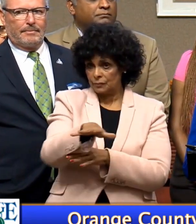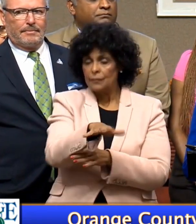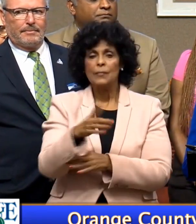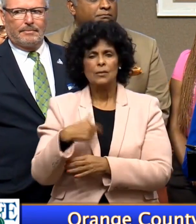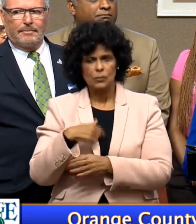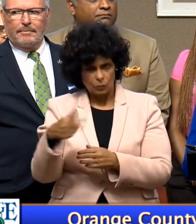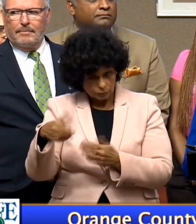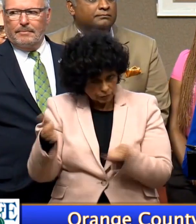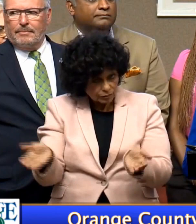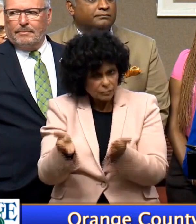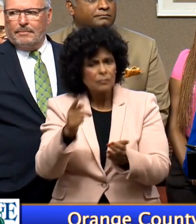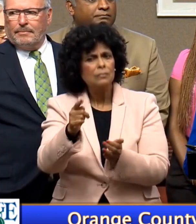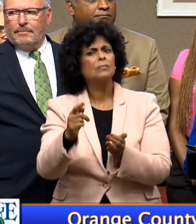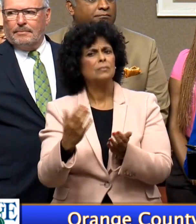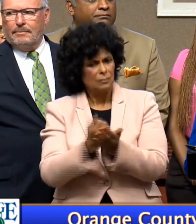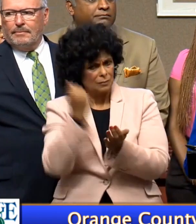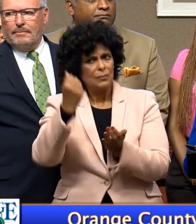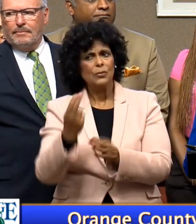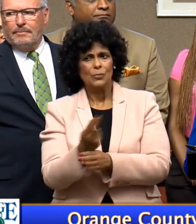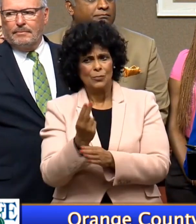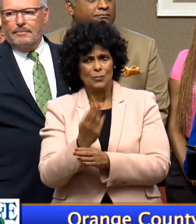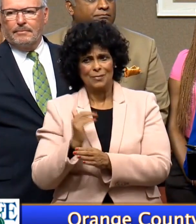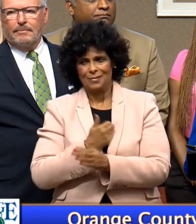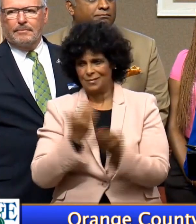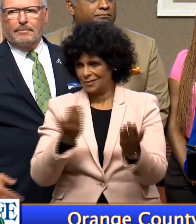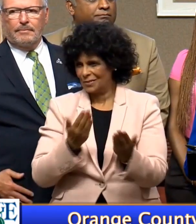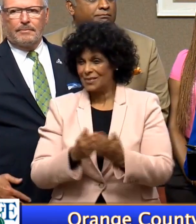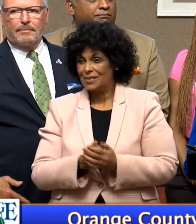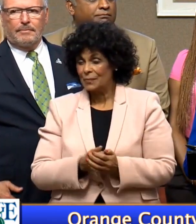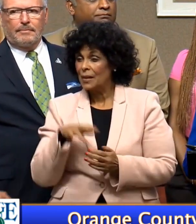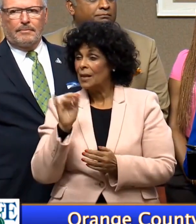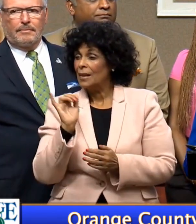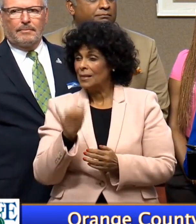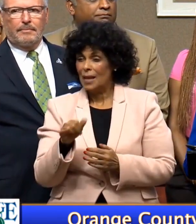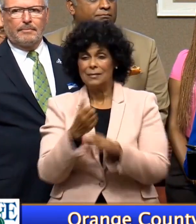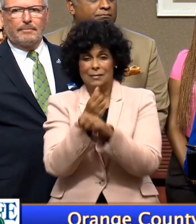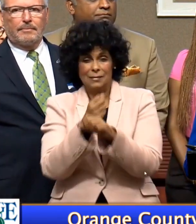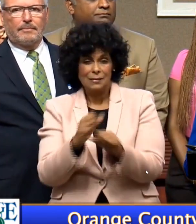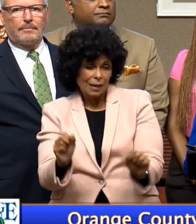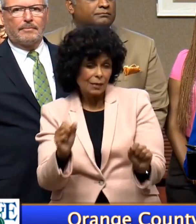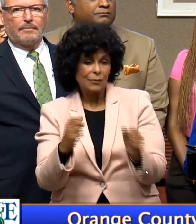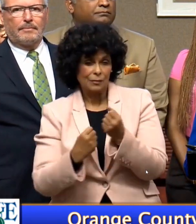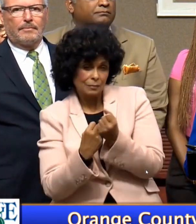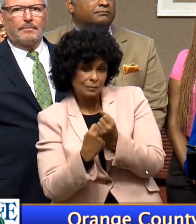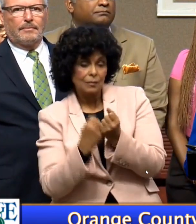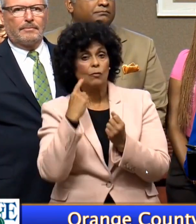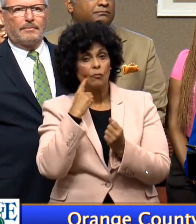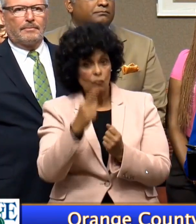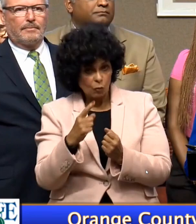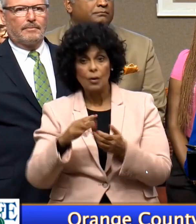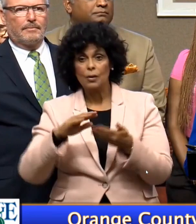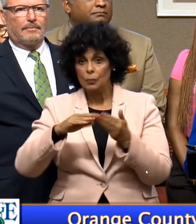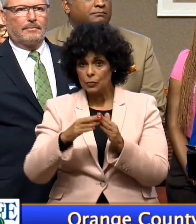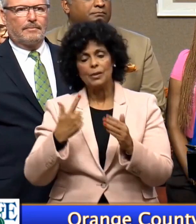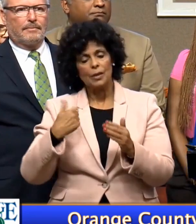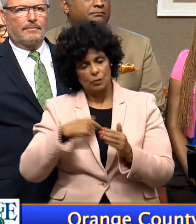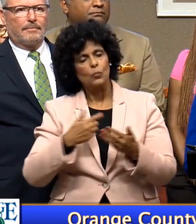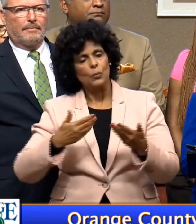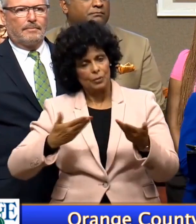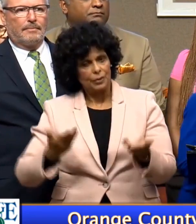take advantage of what we have. We're the safety net for the community, and we're there for you. Thank you.